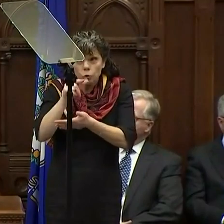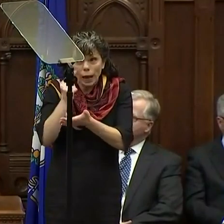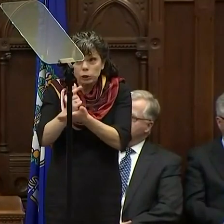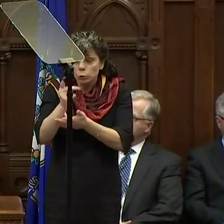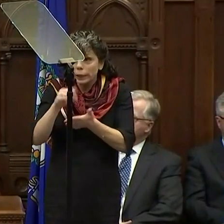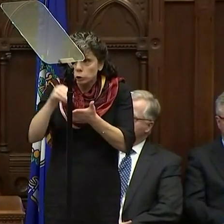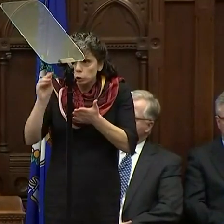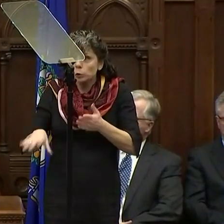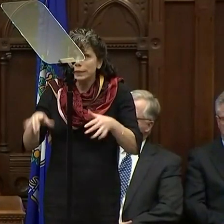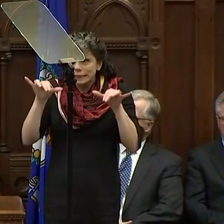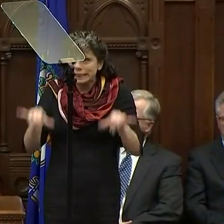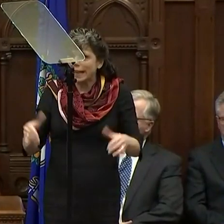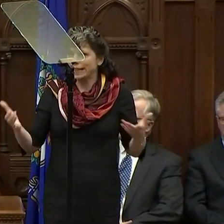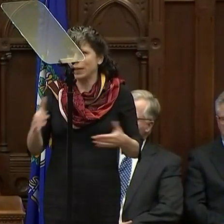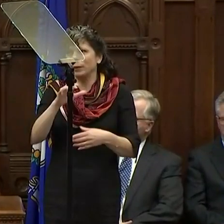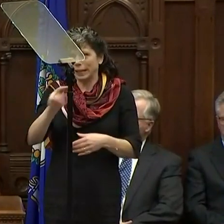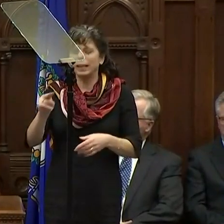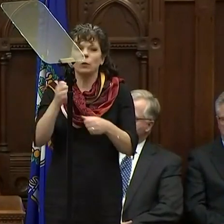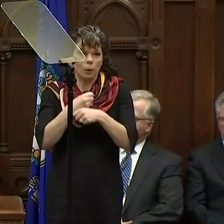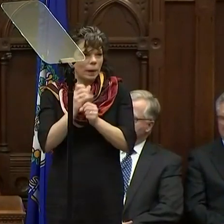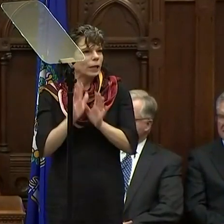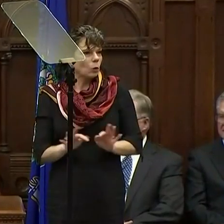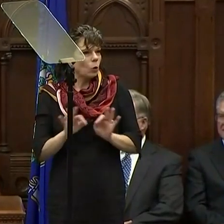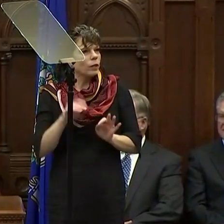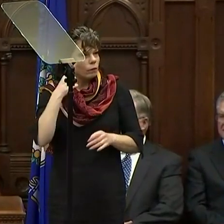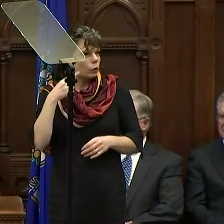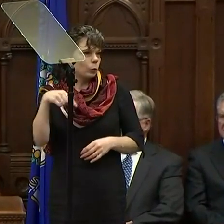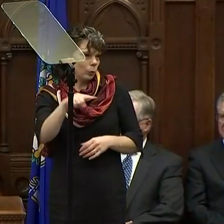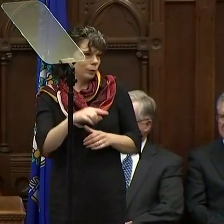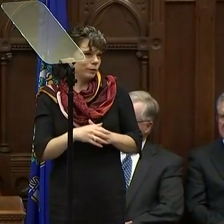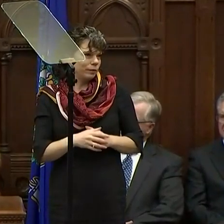making it worth your while. Look,